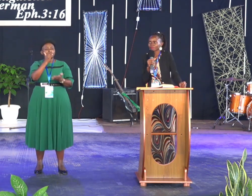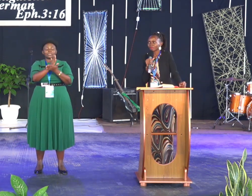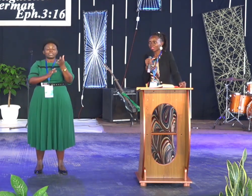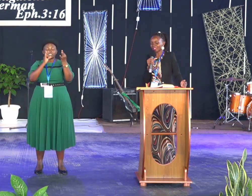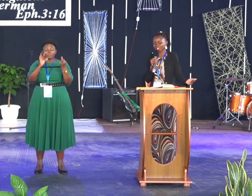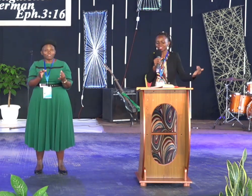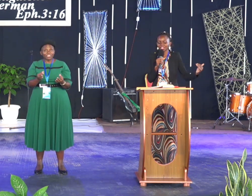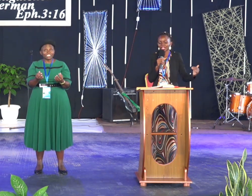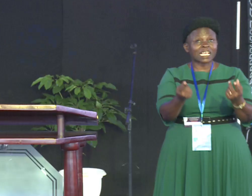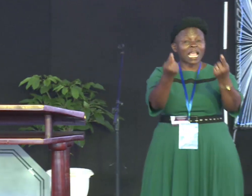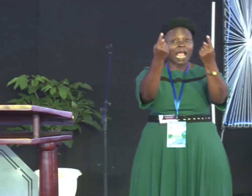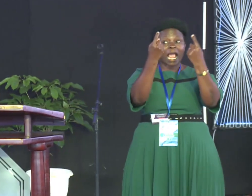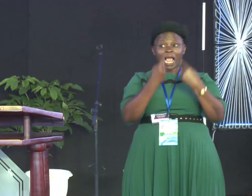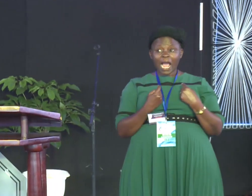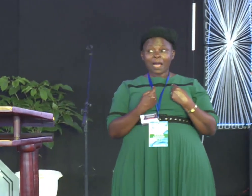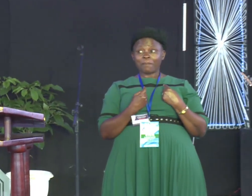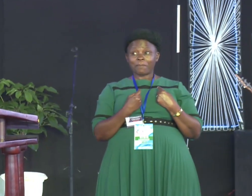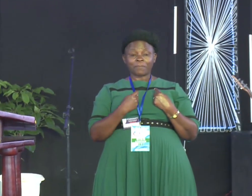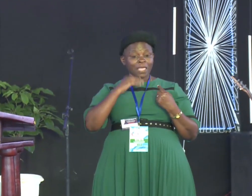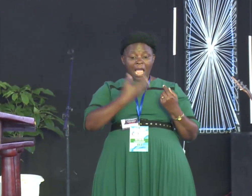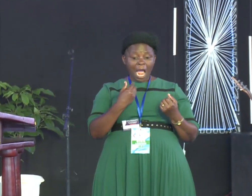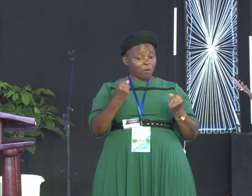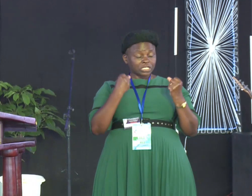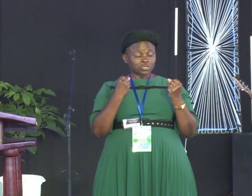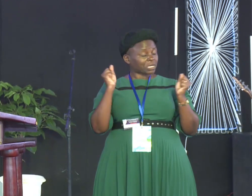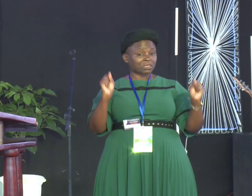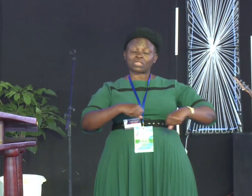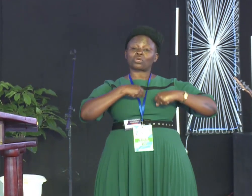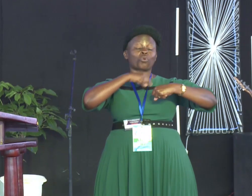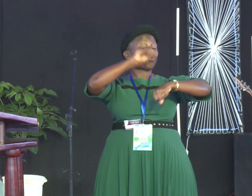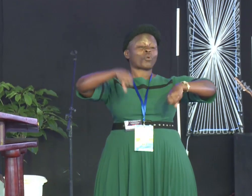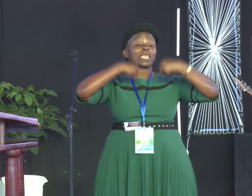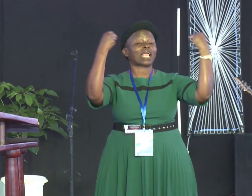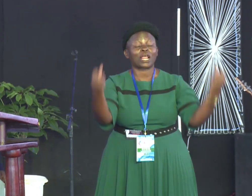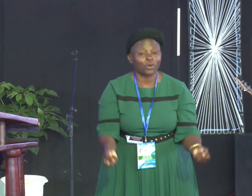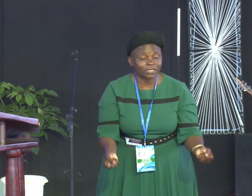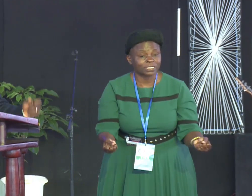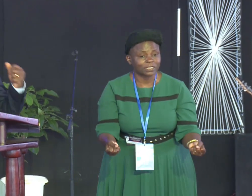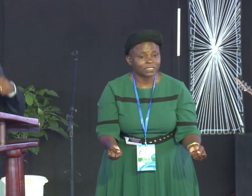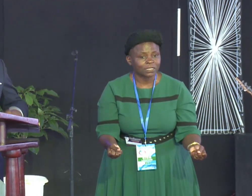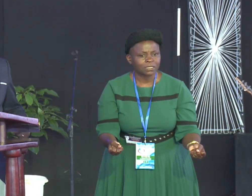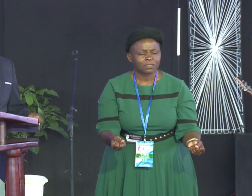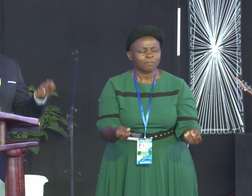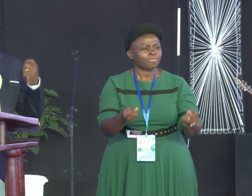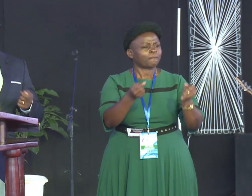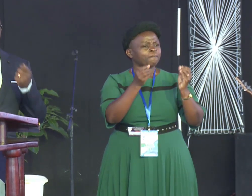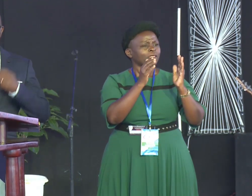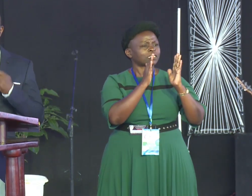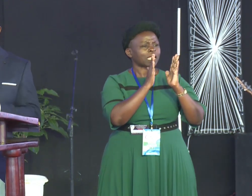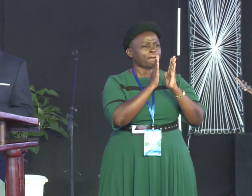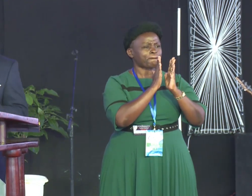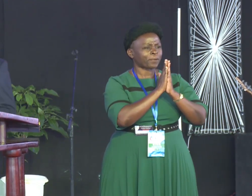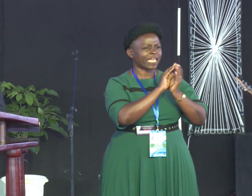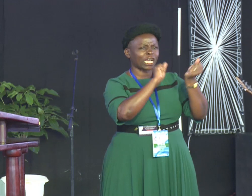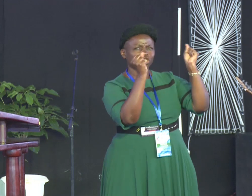gye tuli nga mumaanyi gaffe tetubisobola. That in our own strength we are unable. Okusaba tekukyusa